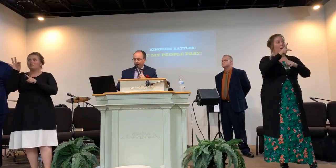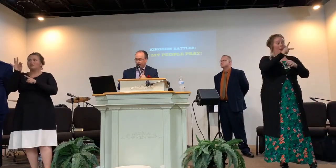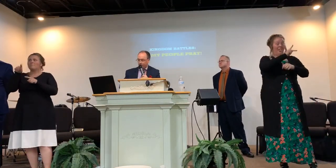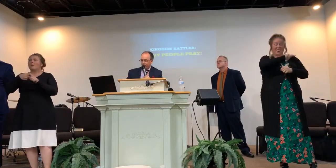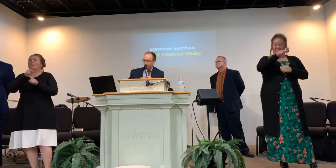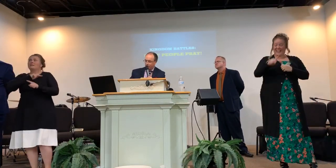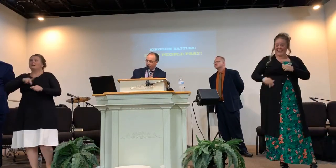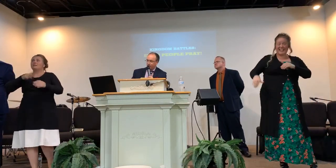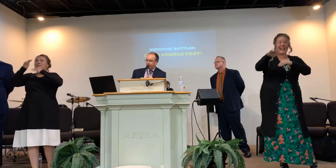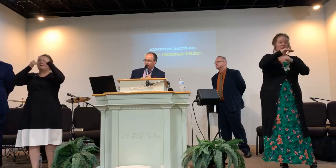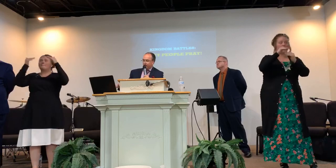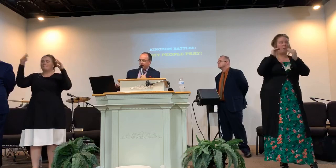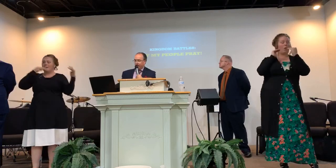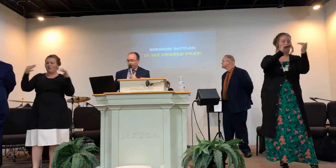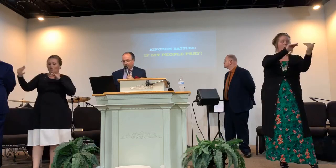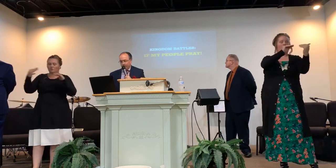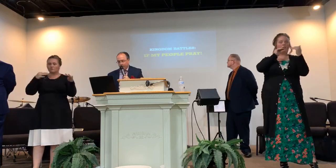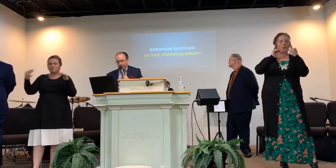kingdom battles.